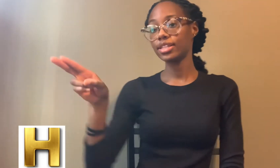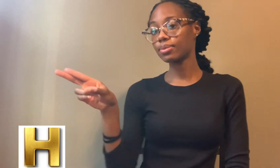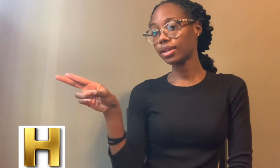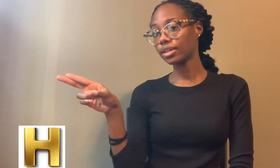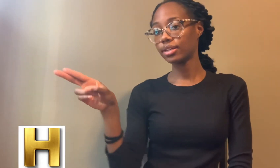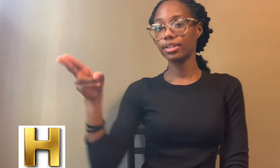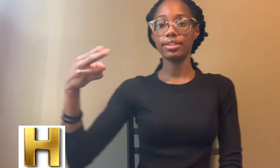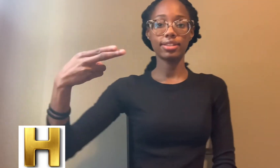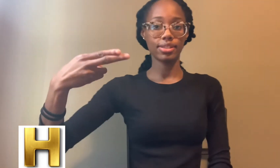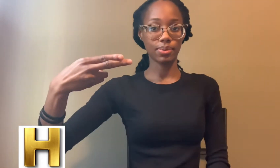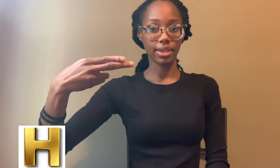way, this way.